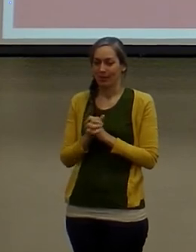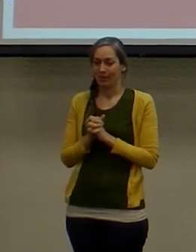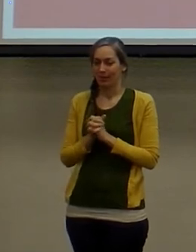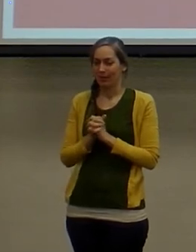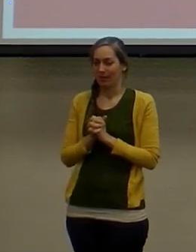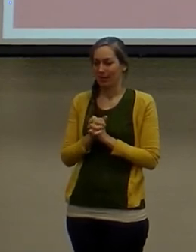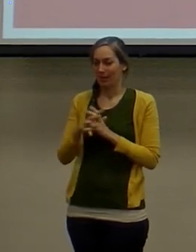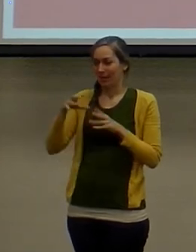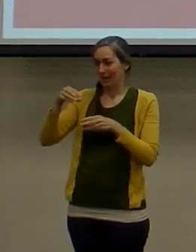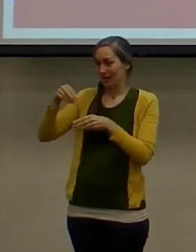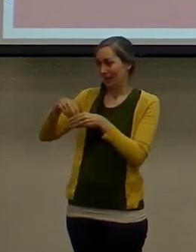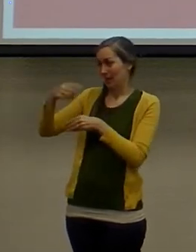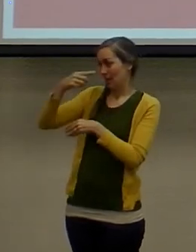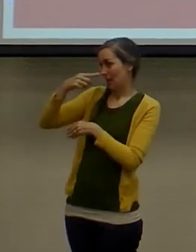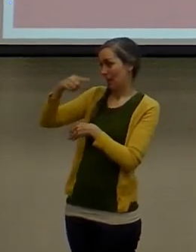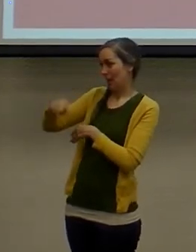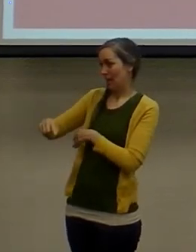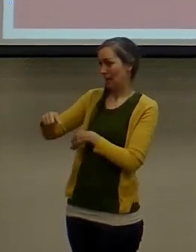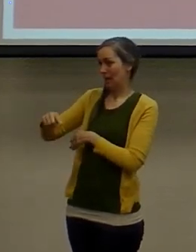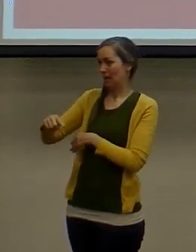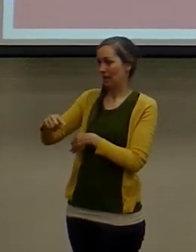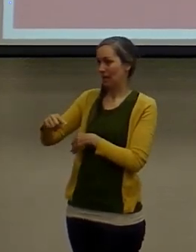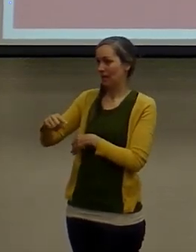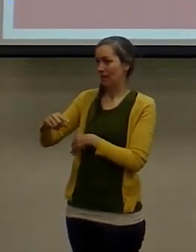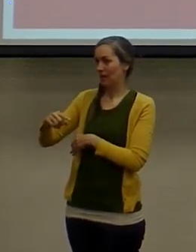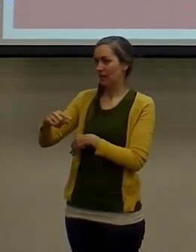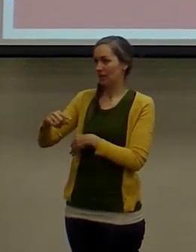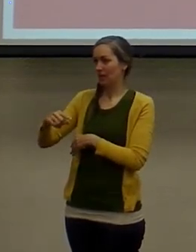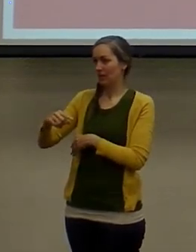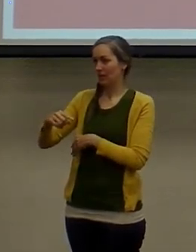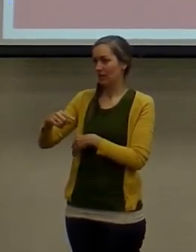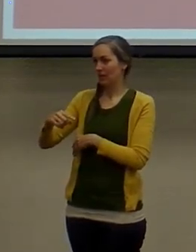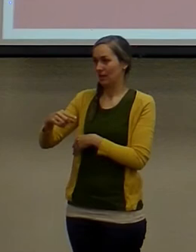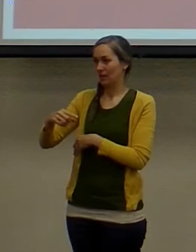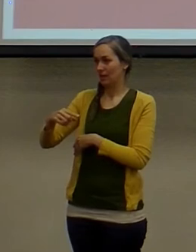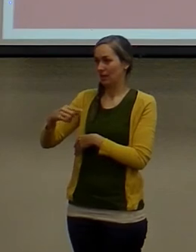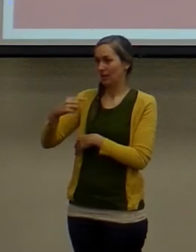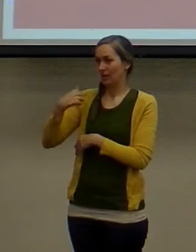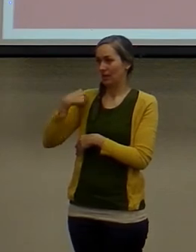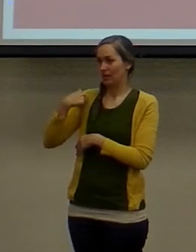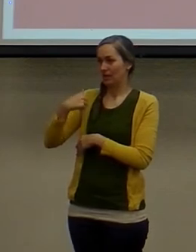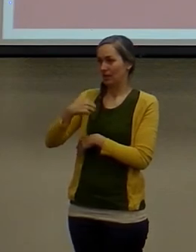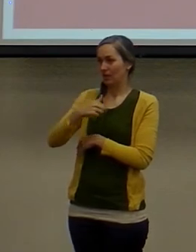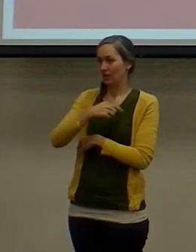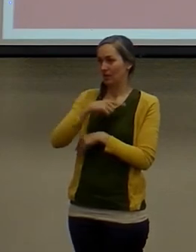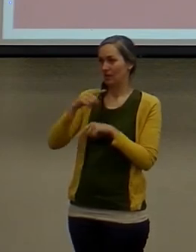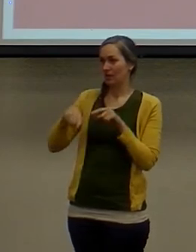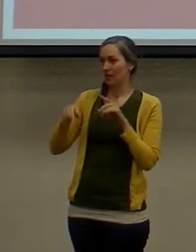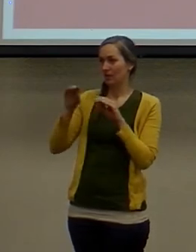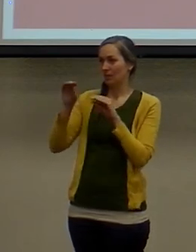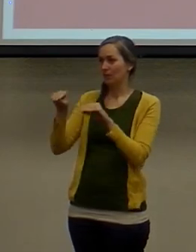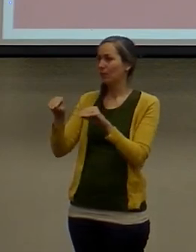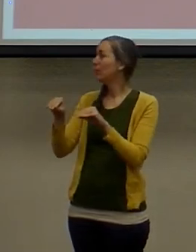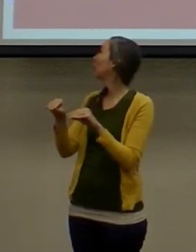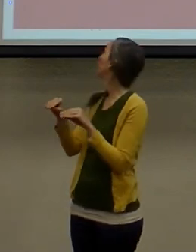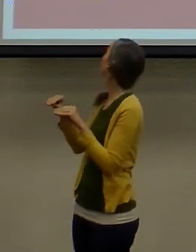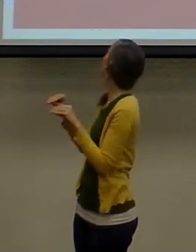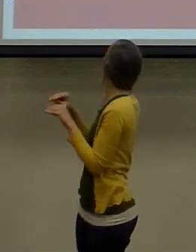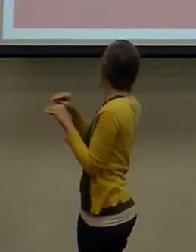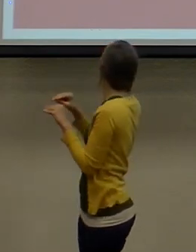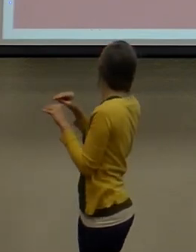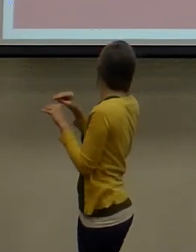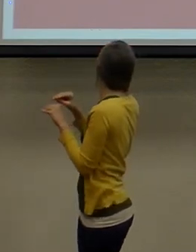But in Thailand, we cannot put Thai for the Savior above the Church of Christ. above the church.